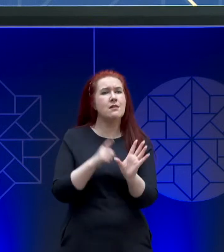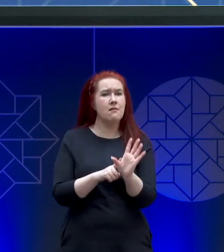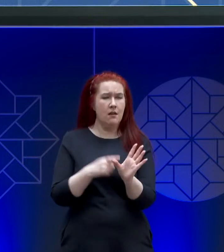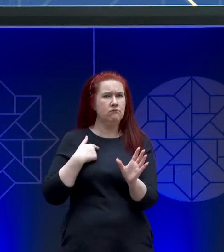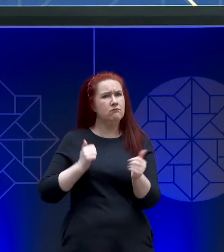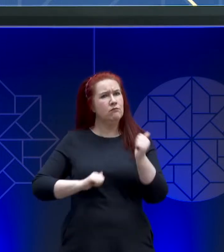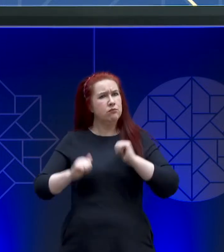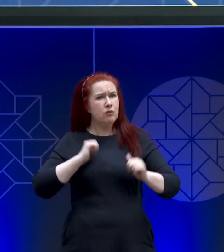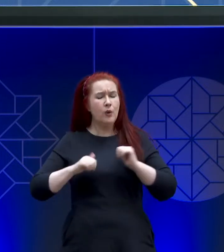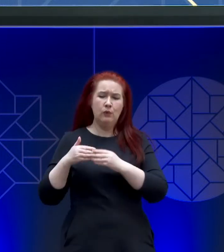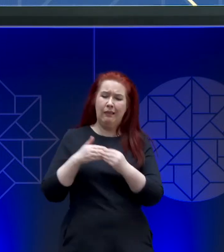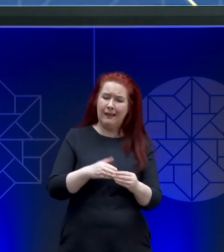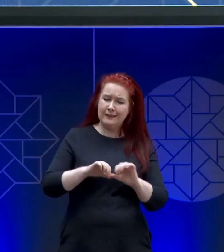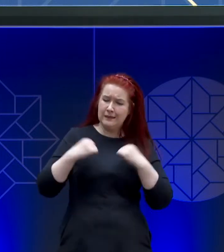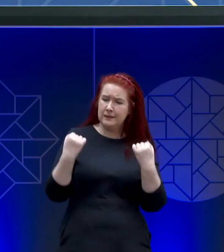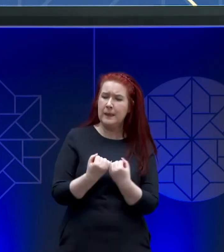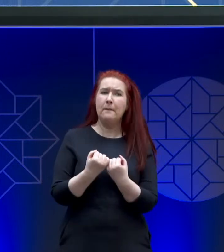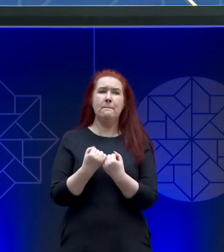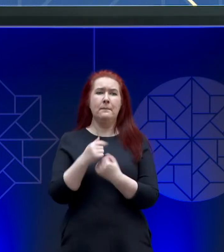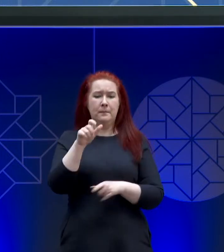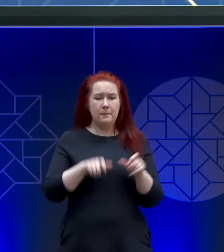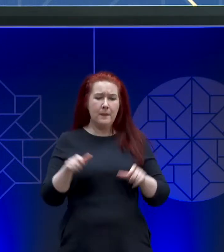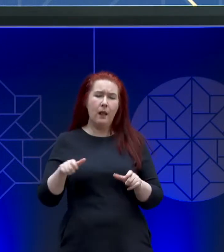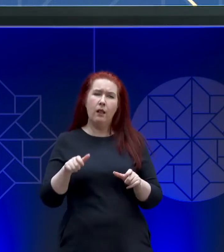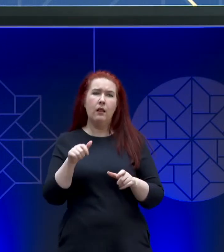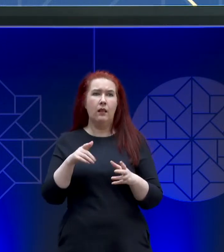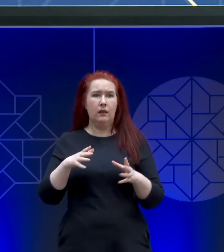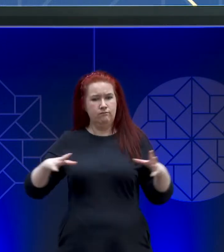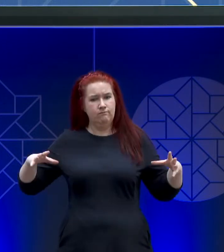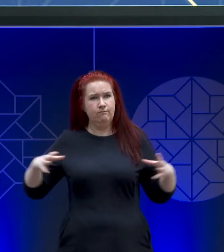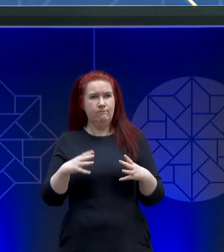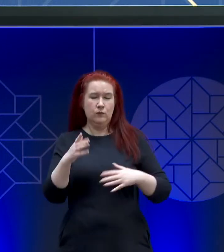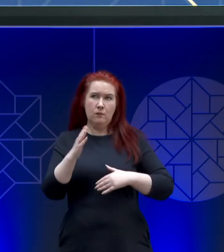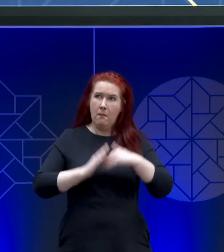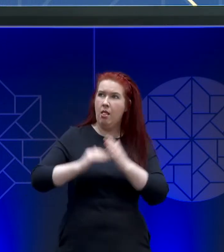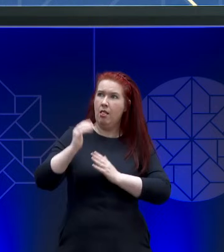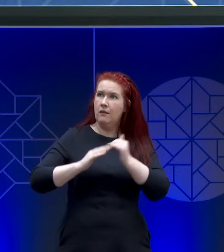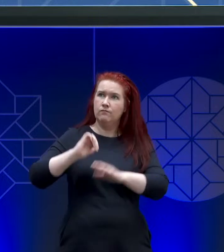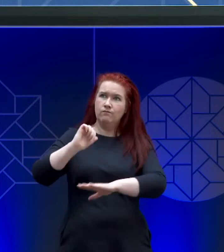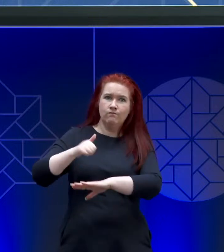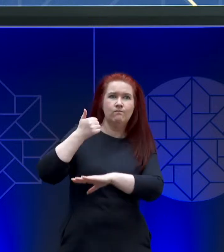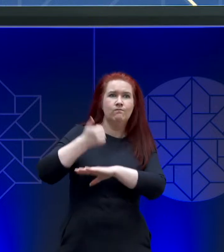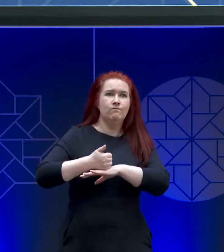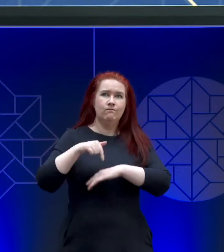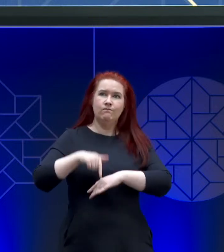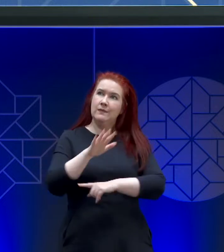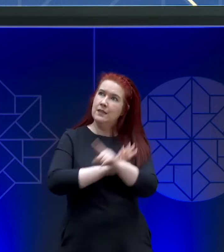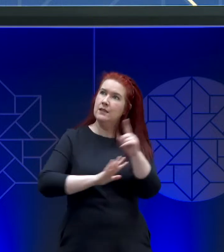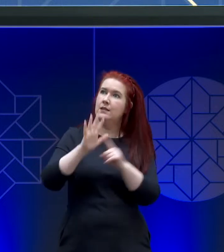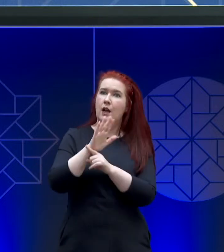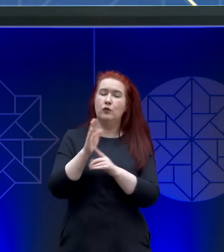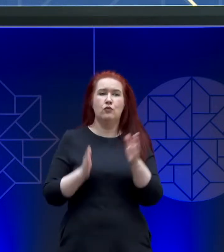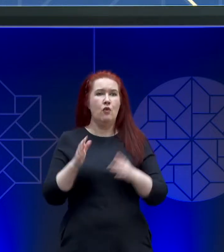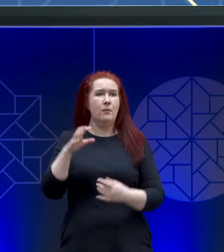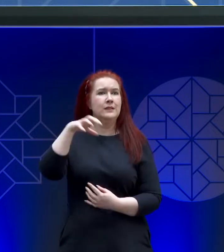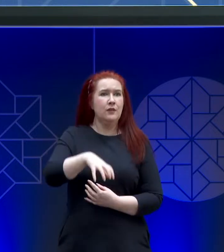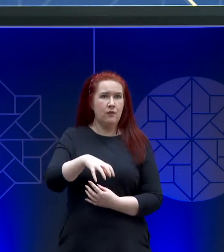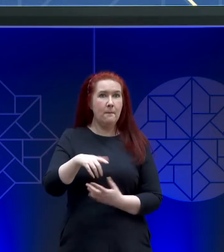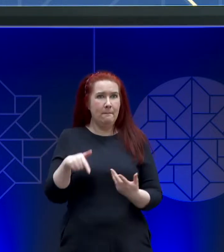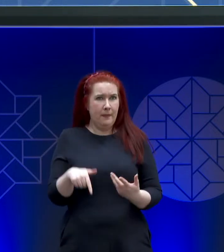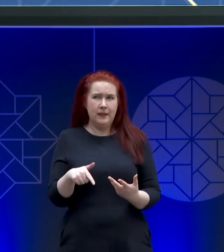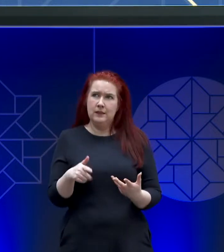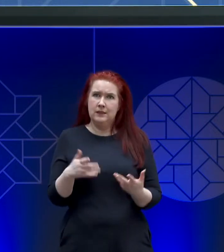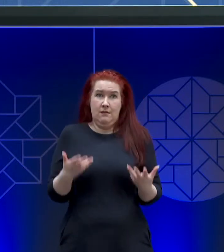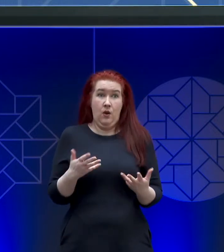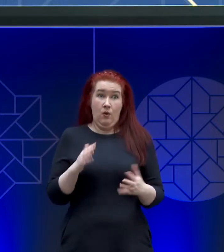team and a group of people who are not directly in my team to build the National Robotarium and make it what it is today, a place that